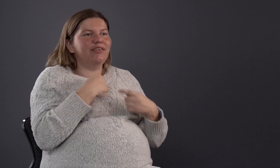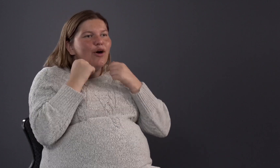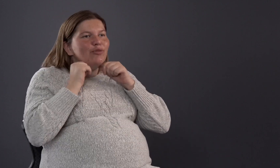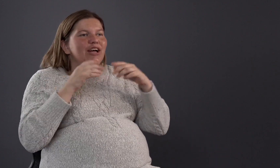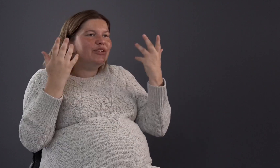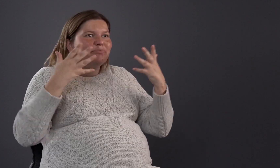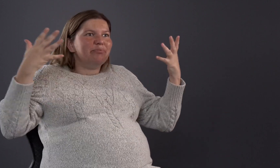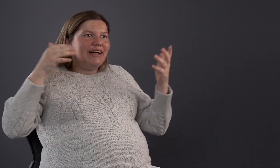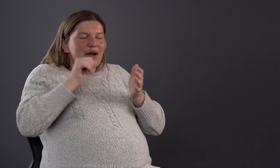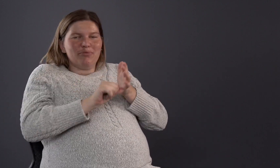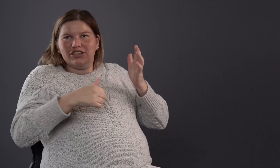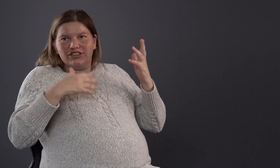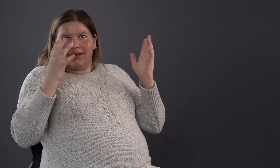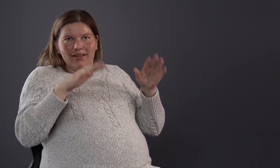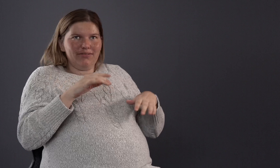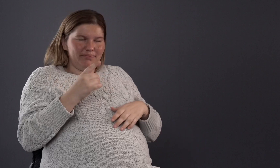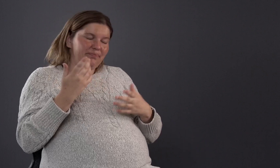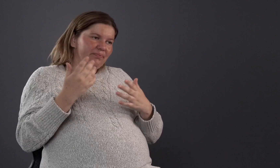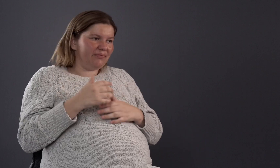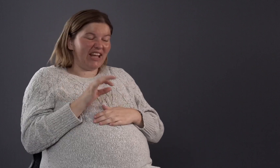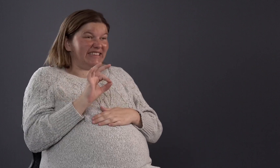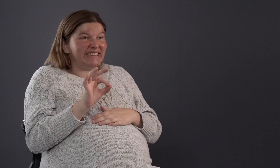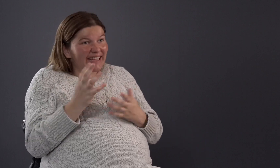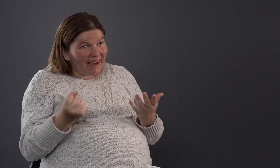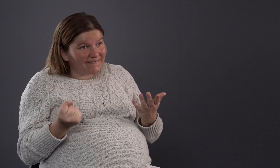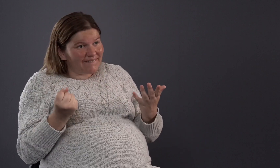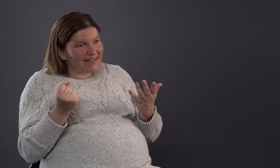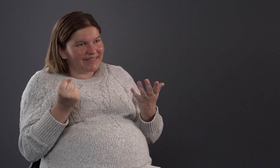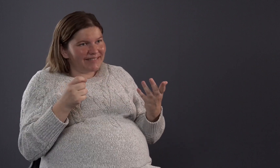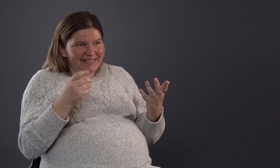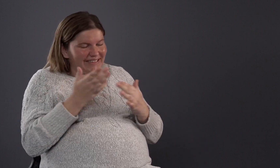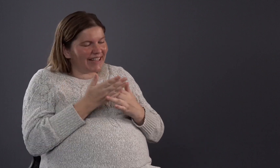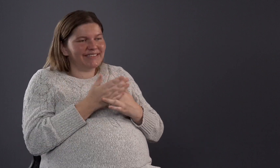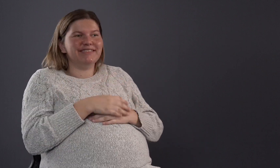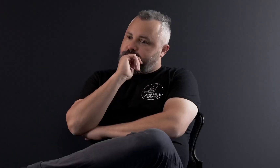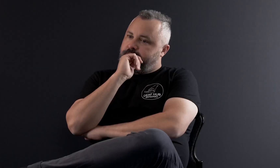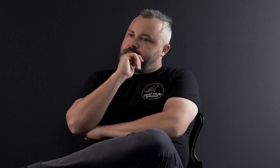well, it's just my tonsils, even though it was kind of a big operation, but no, I didn't have access.